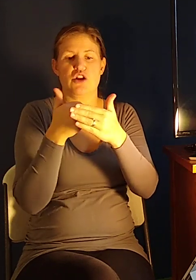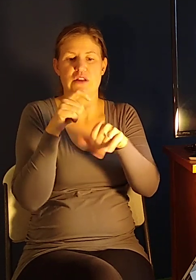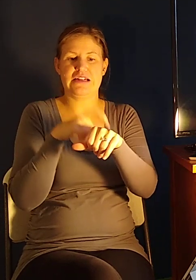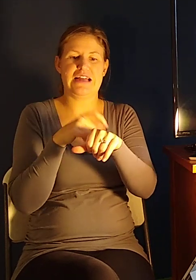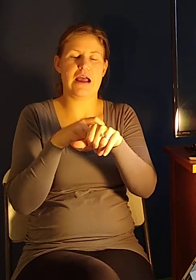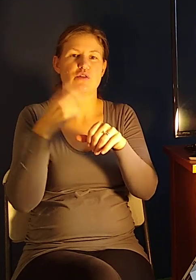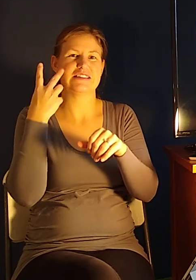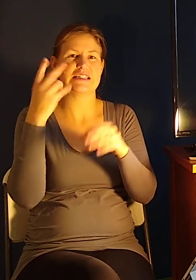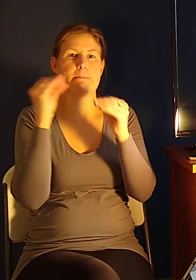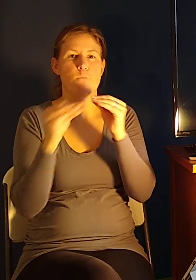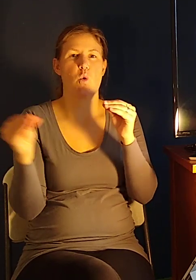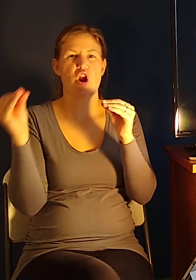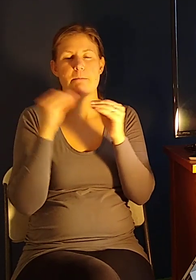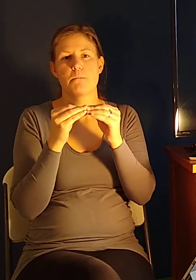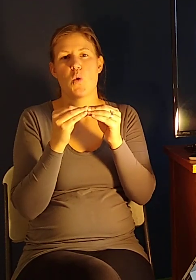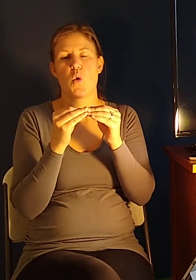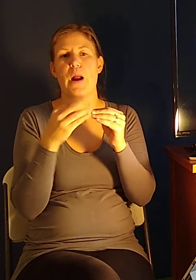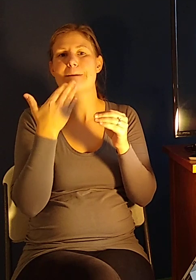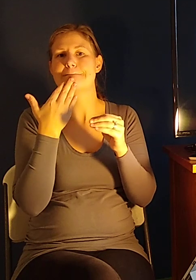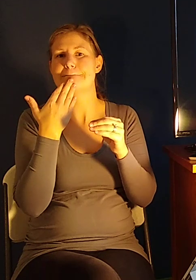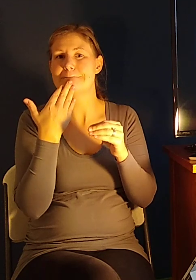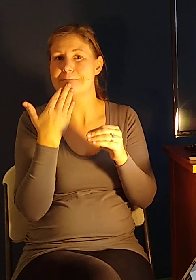and more misuse of this kind of idea.